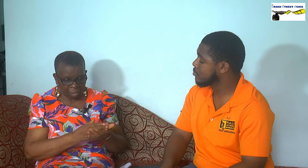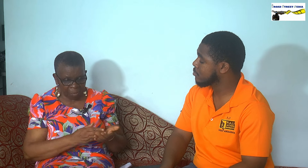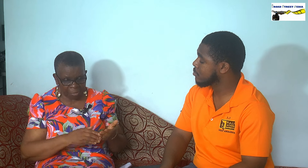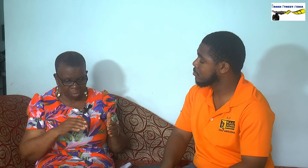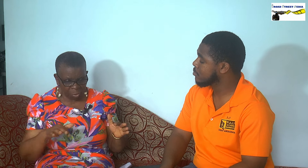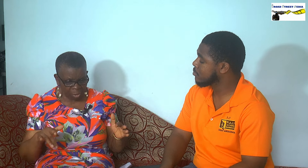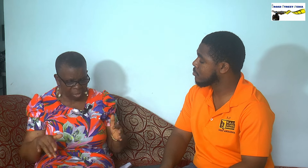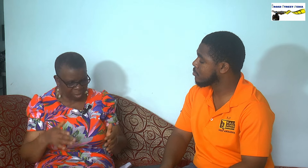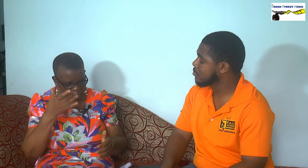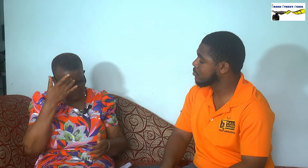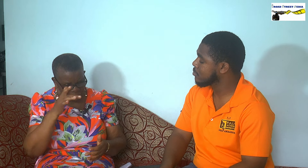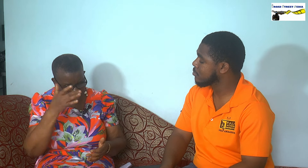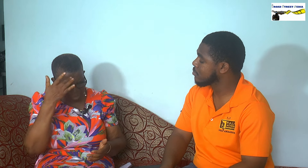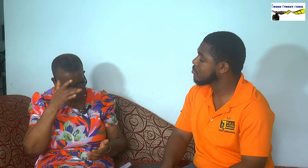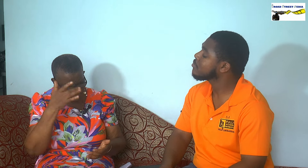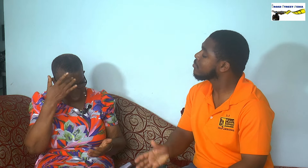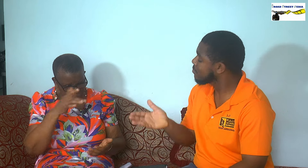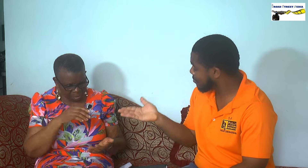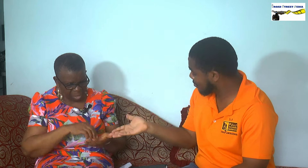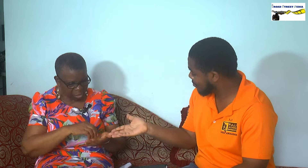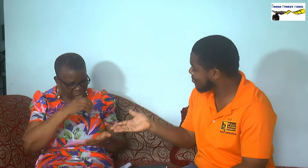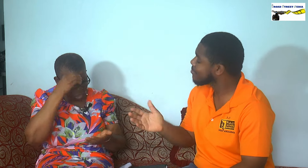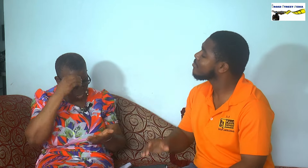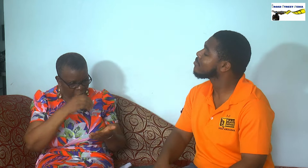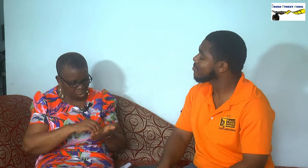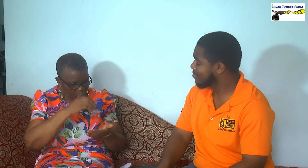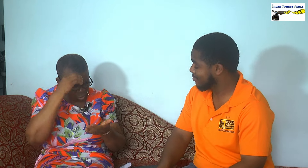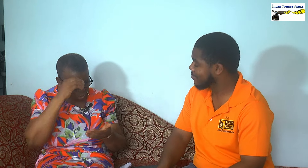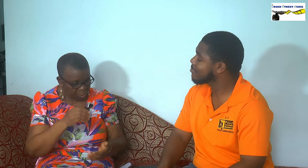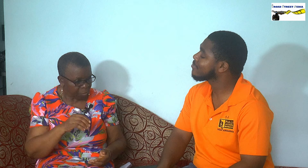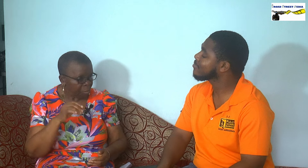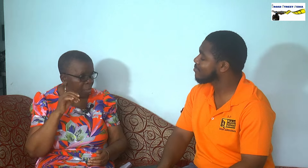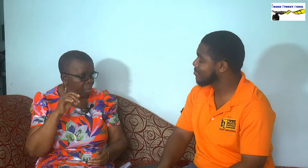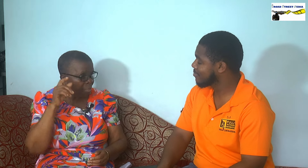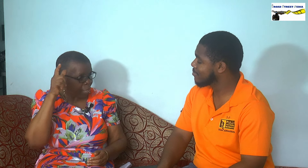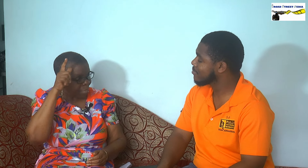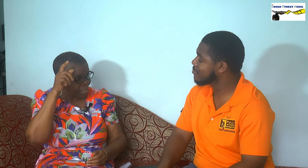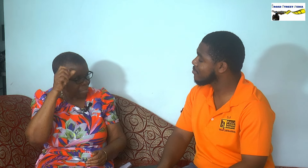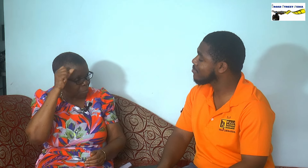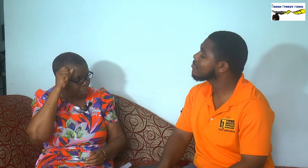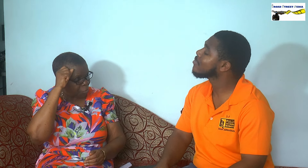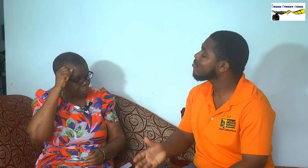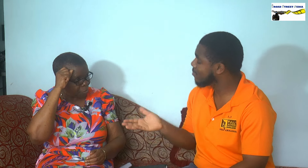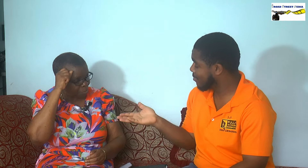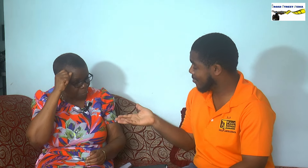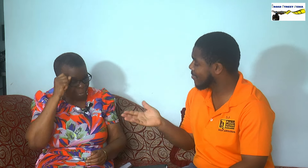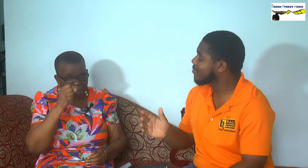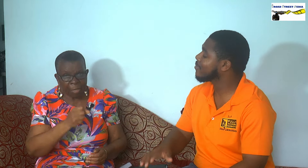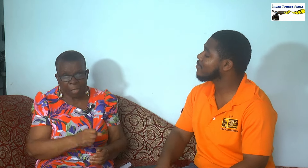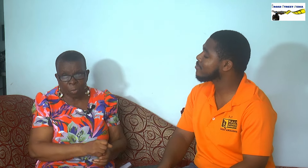some students, smart, learn good. Lionel Smith is